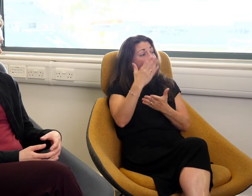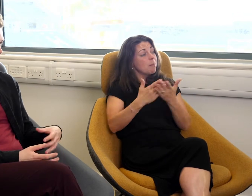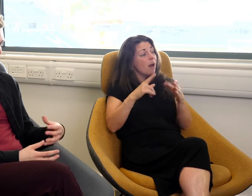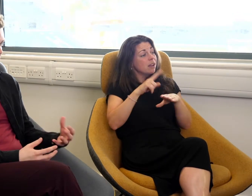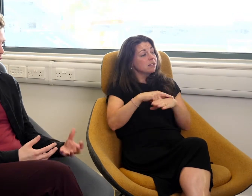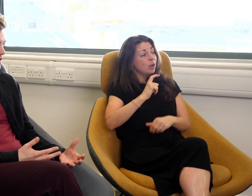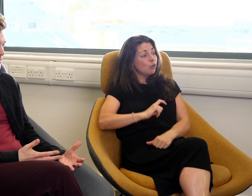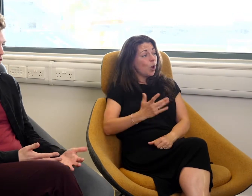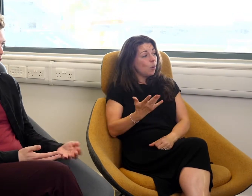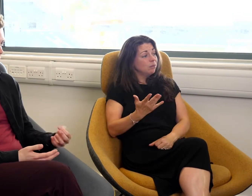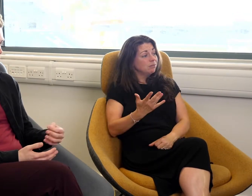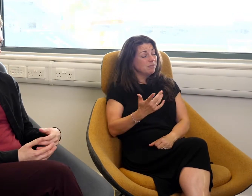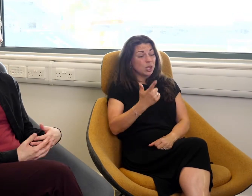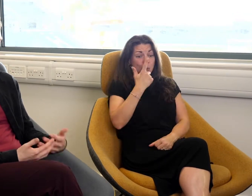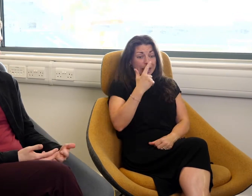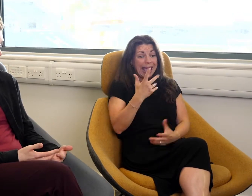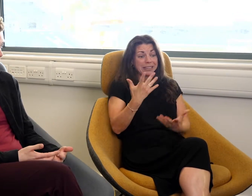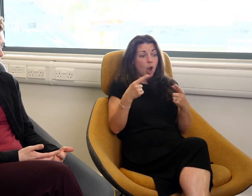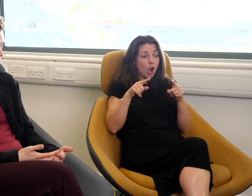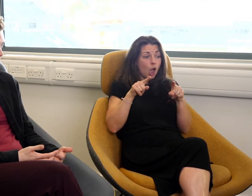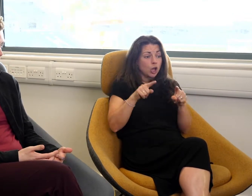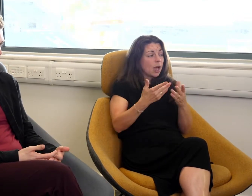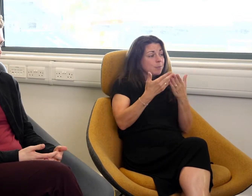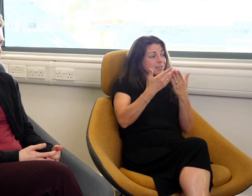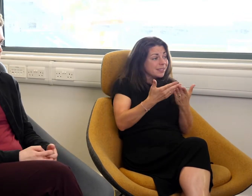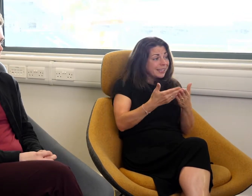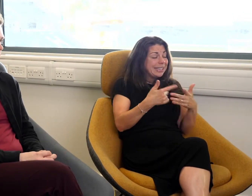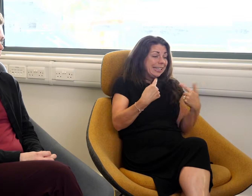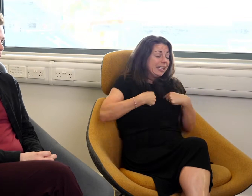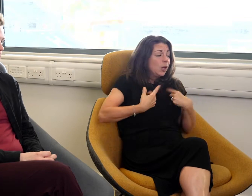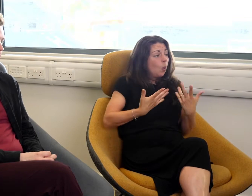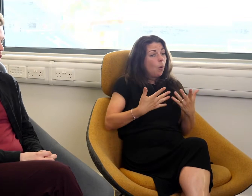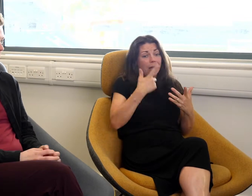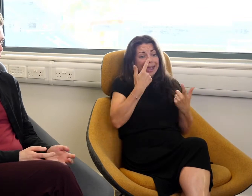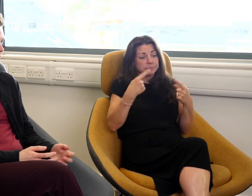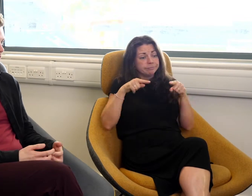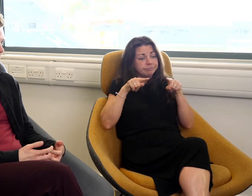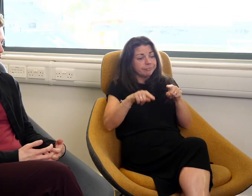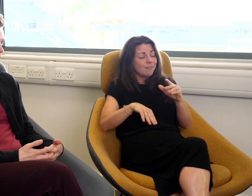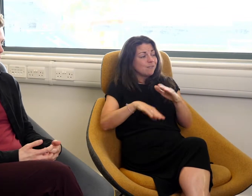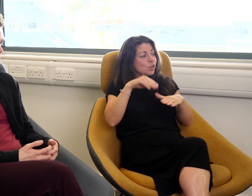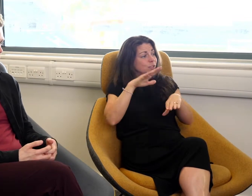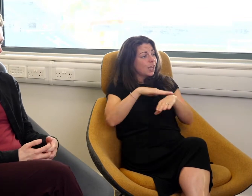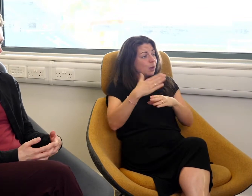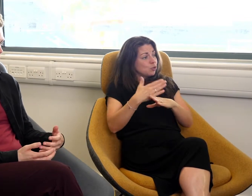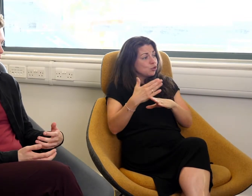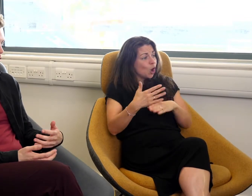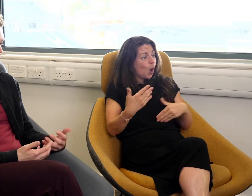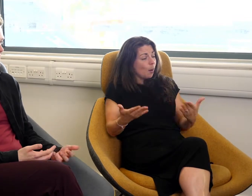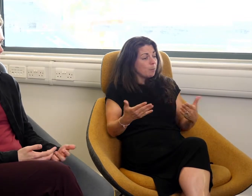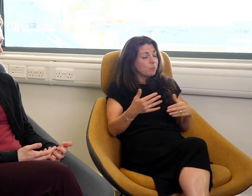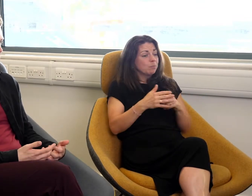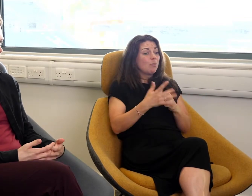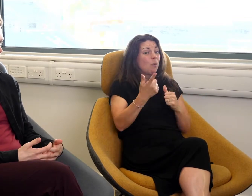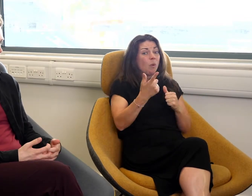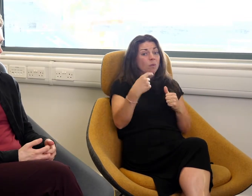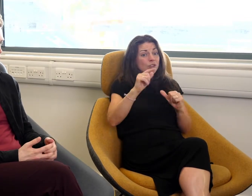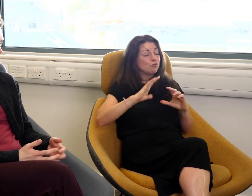a full-time job or kind of studying, in my case. Or equally, if people want to sort of do it who are retired or, you know, don't